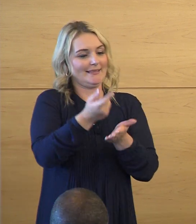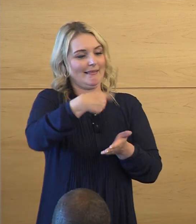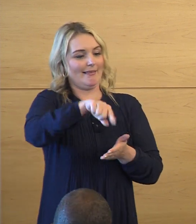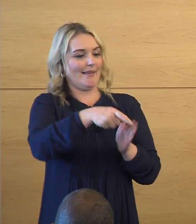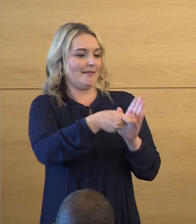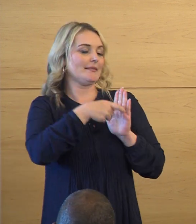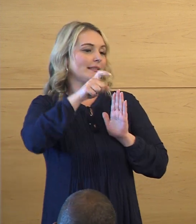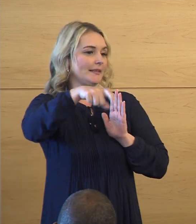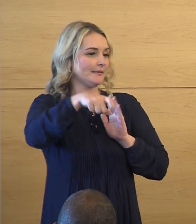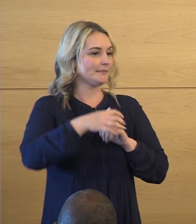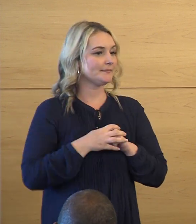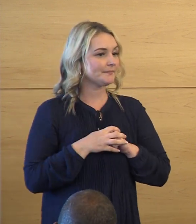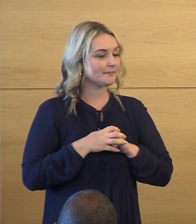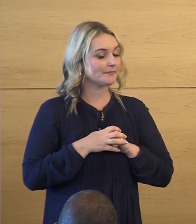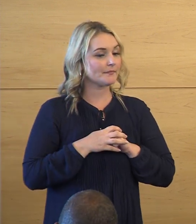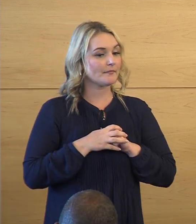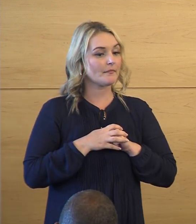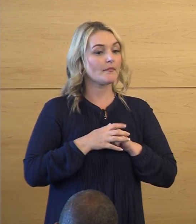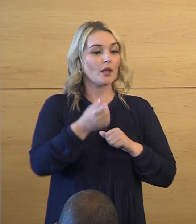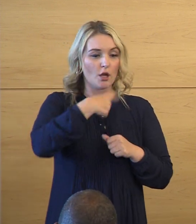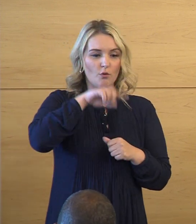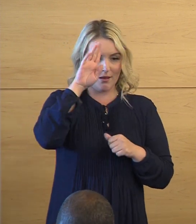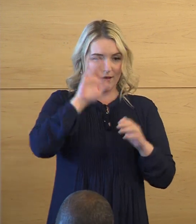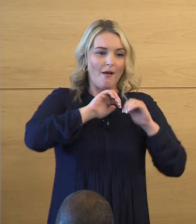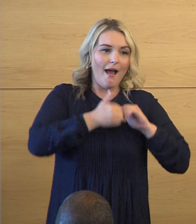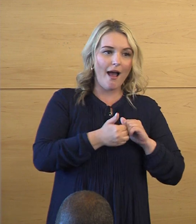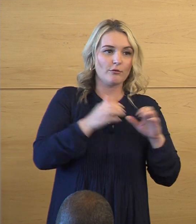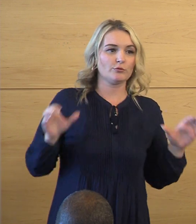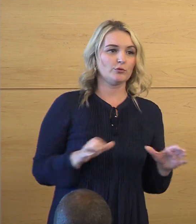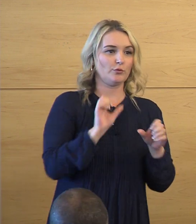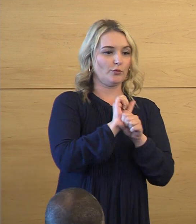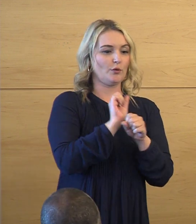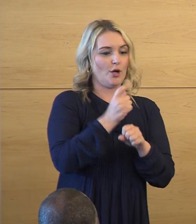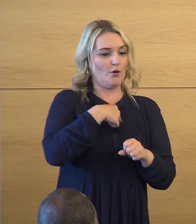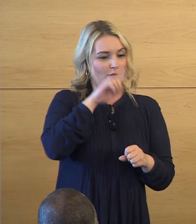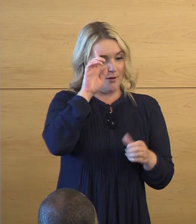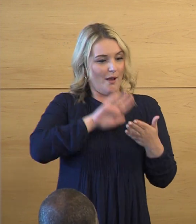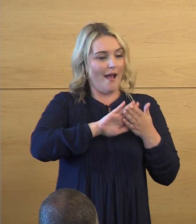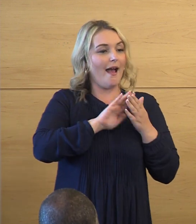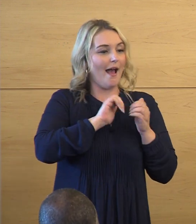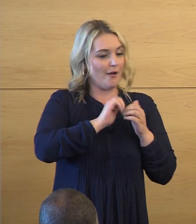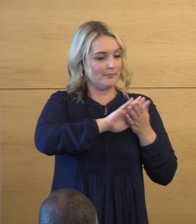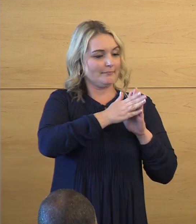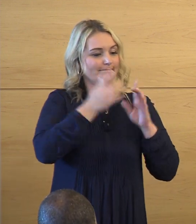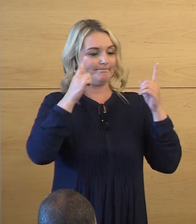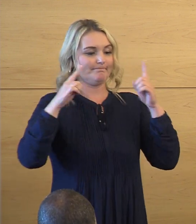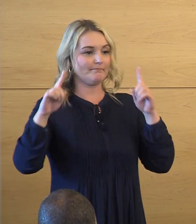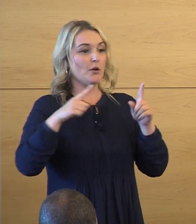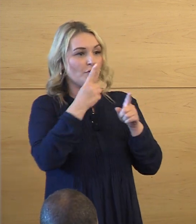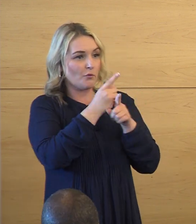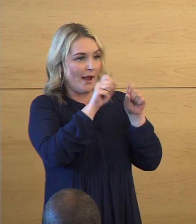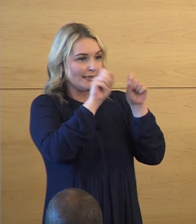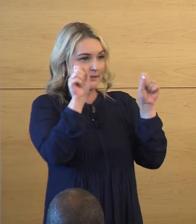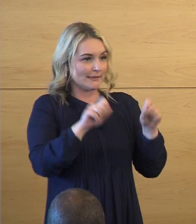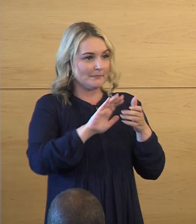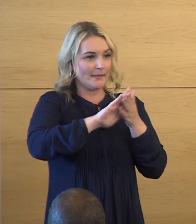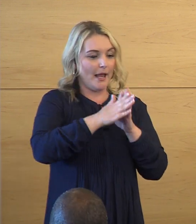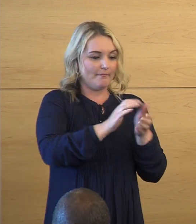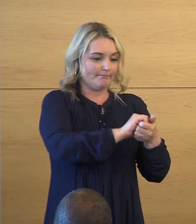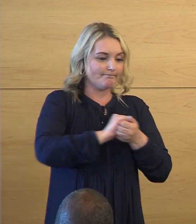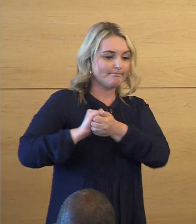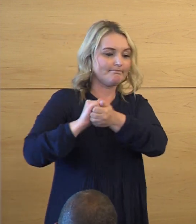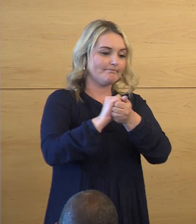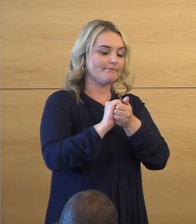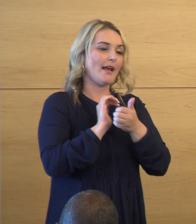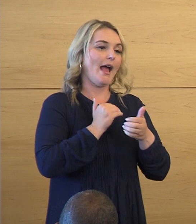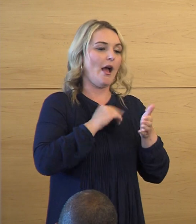need. We know how to do this work, and we know how to succeed when the right systems come together. Our navigation